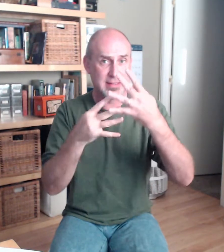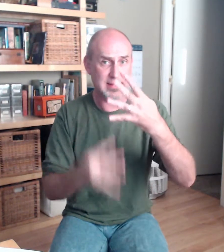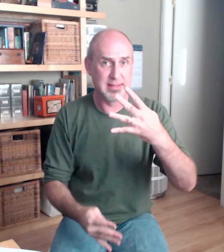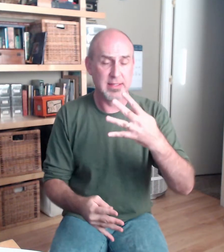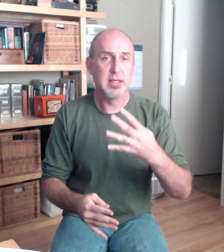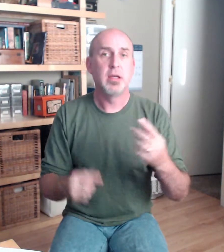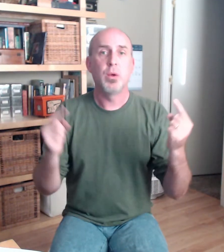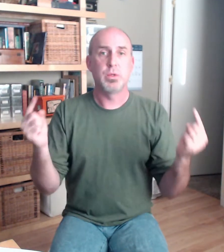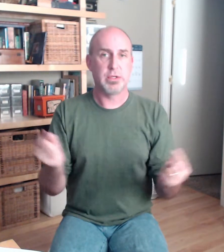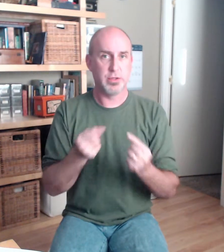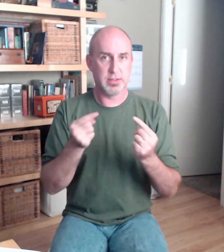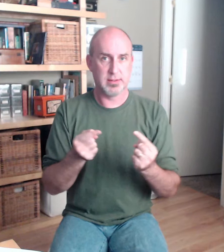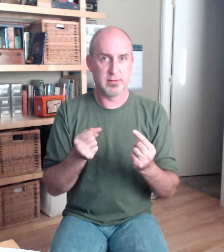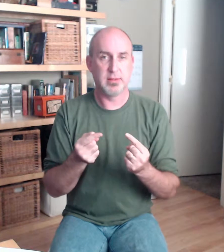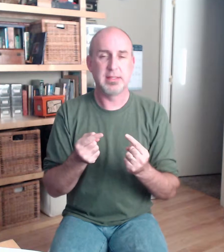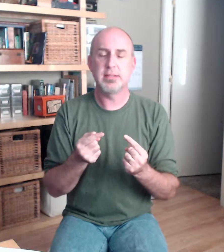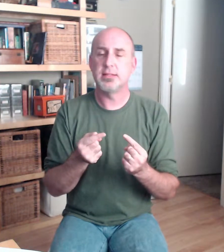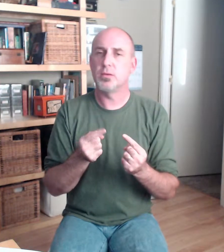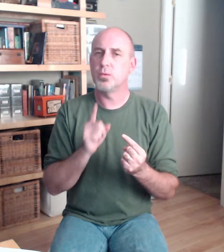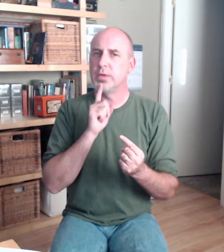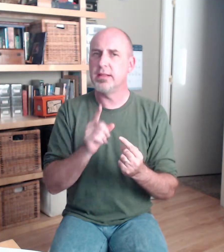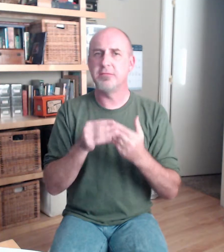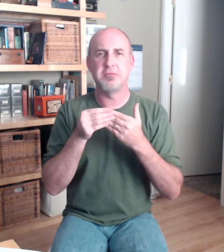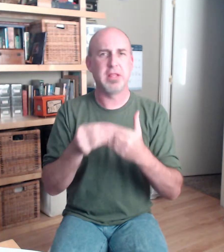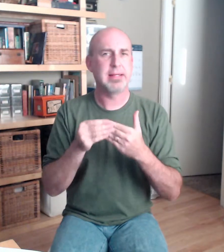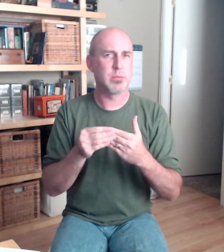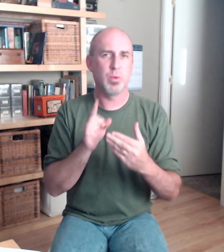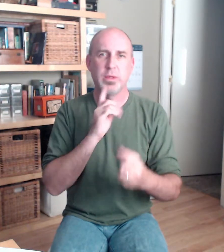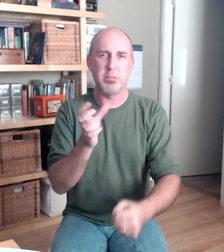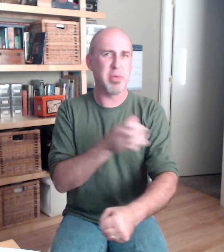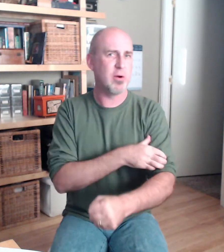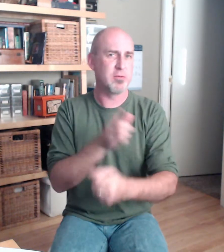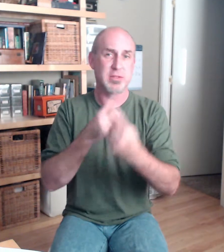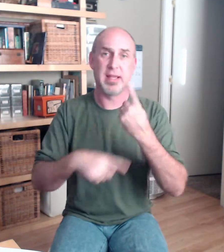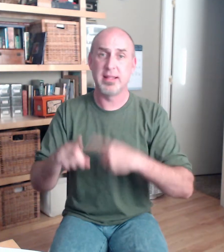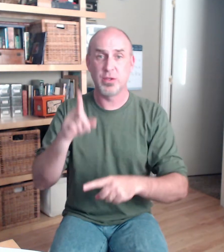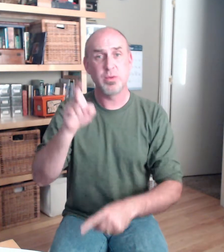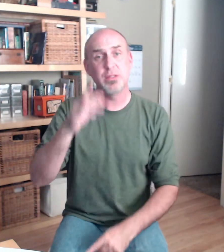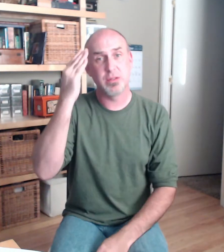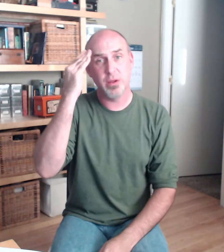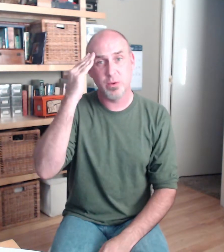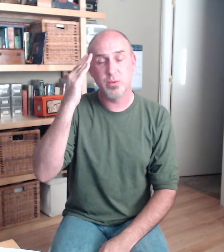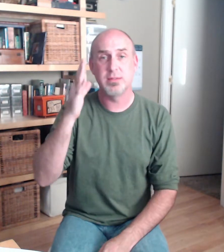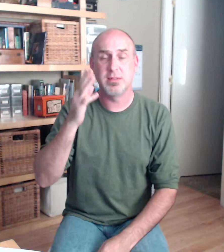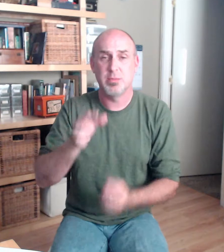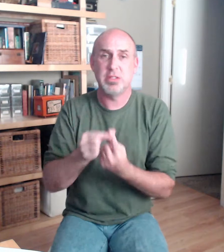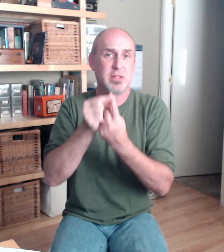list was hurt. And this is a really flexible, really powerful sign that you need to know, especially if you're